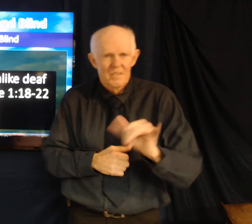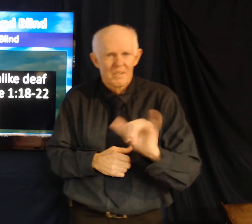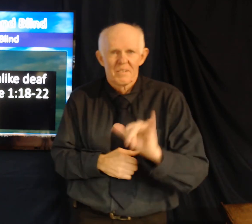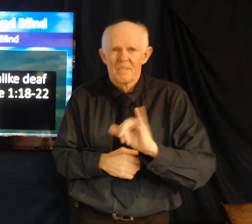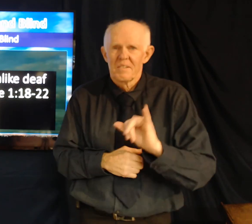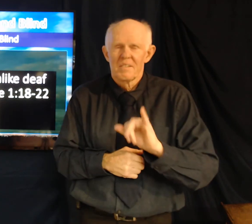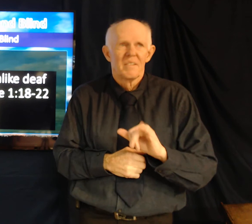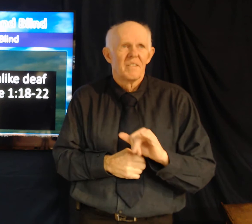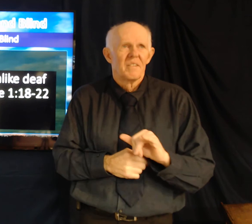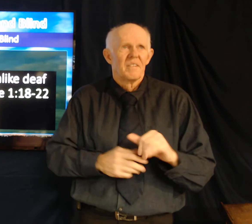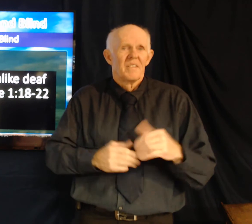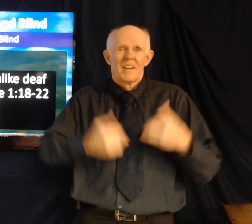Even animals.